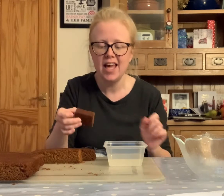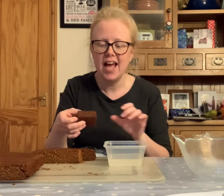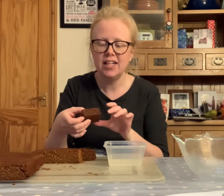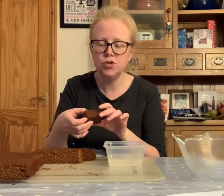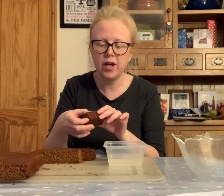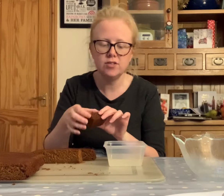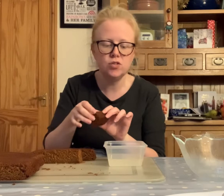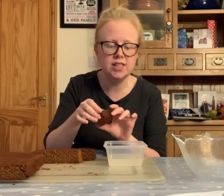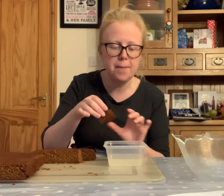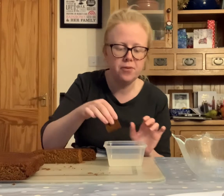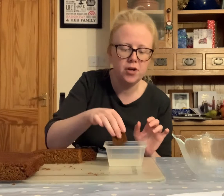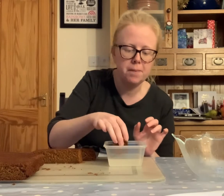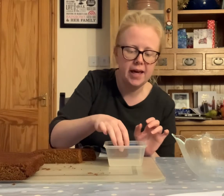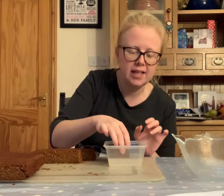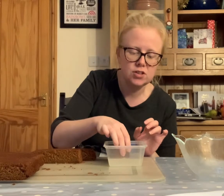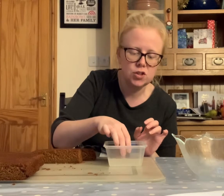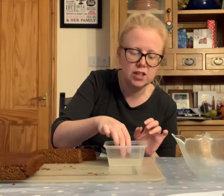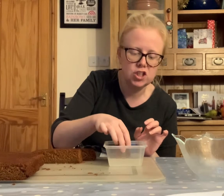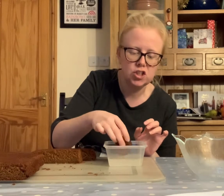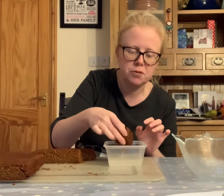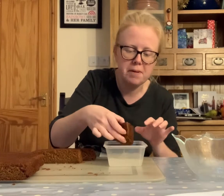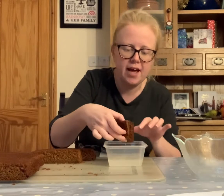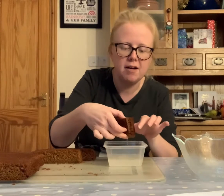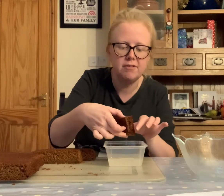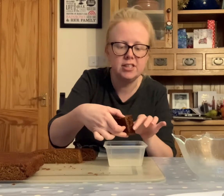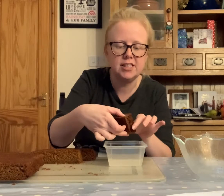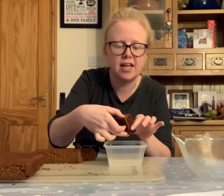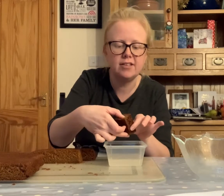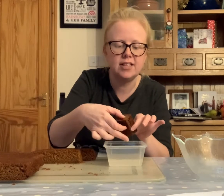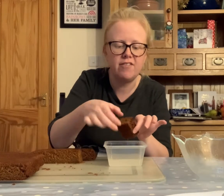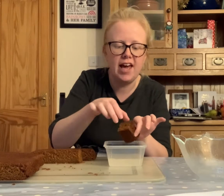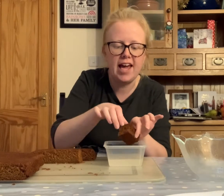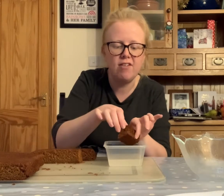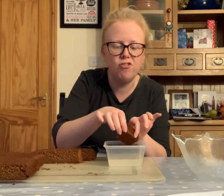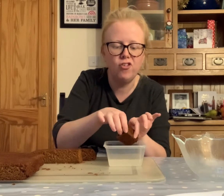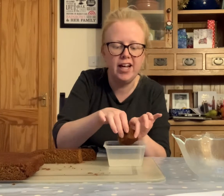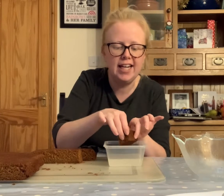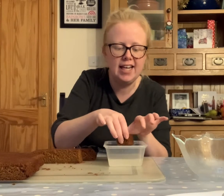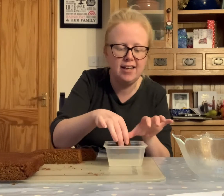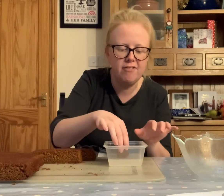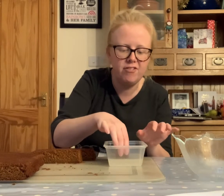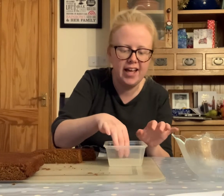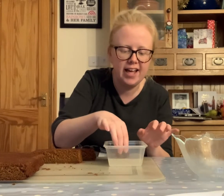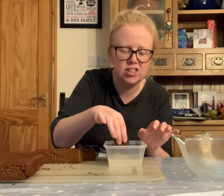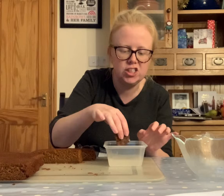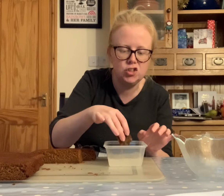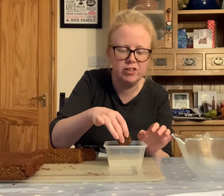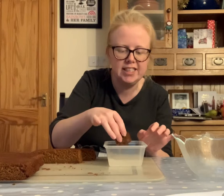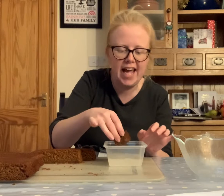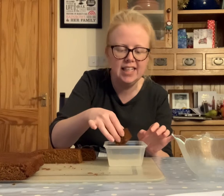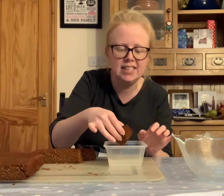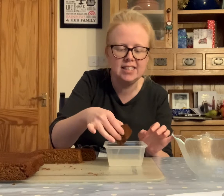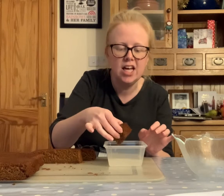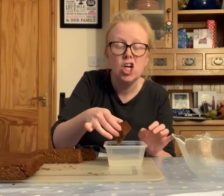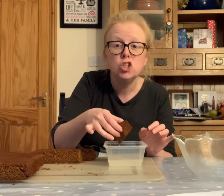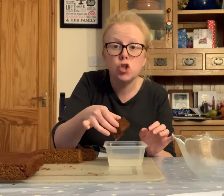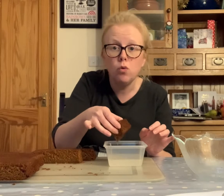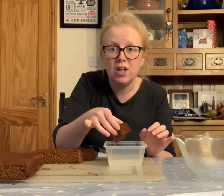and you're going to dip them into the ginger beer, which is going to give it a really lovely gingery taste. Don't